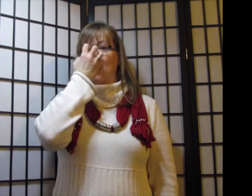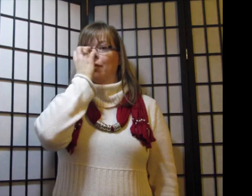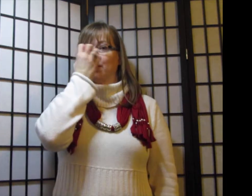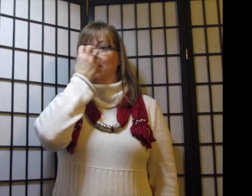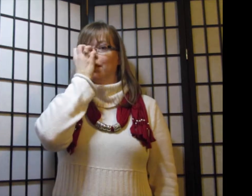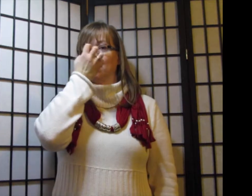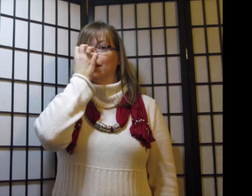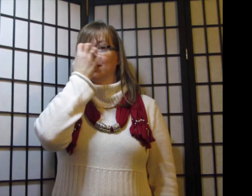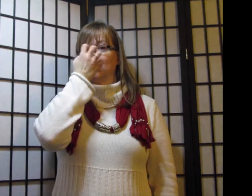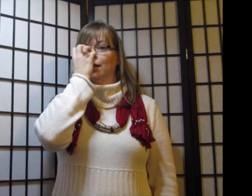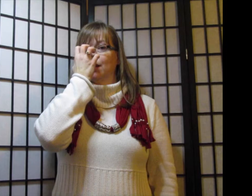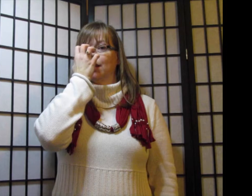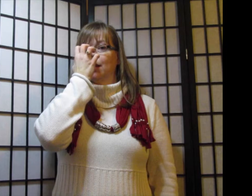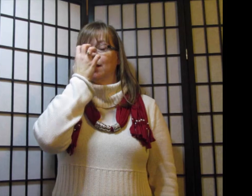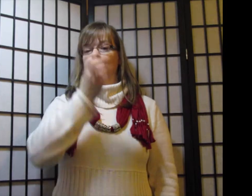clown.